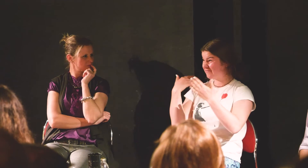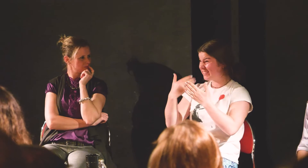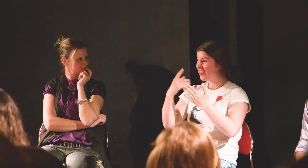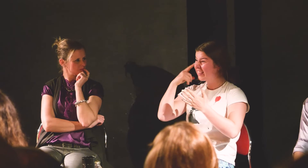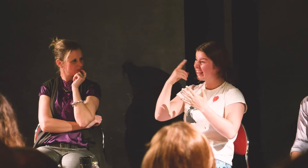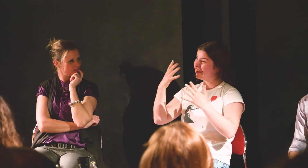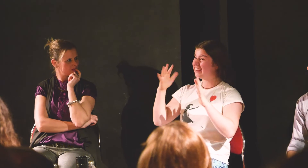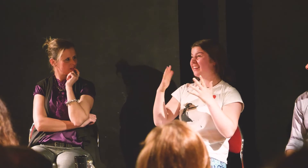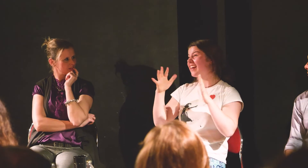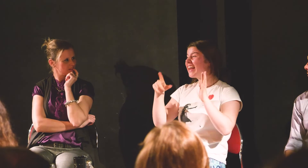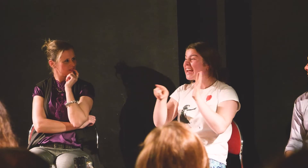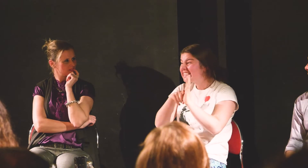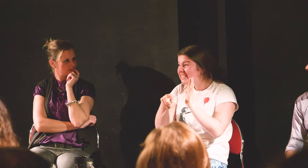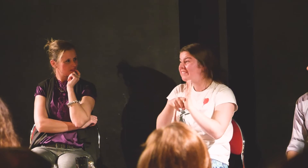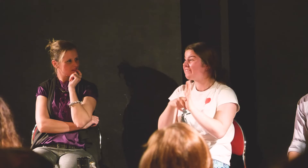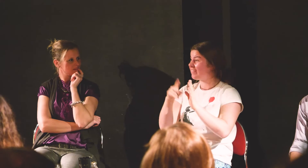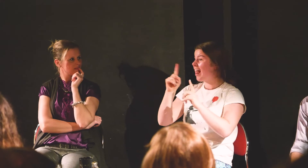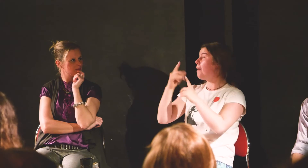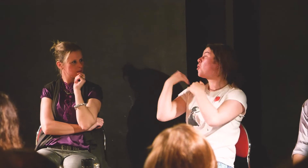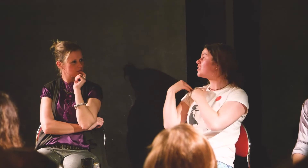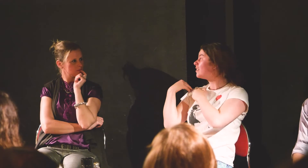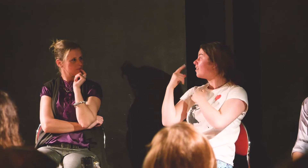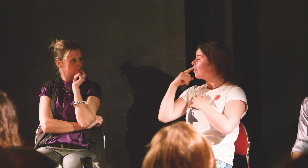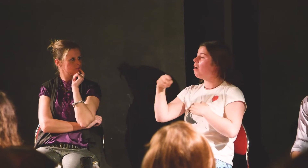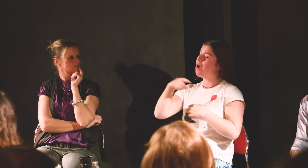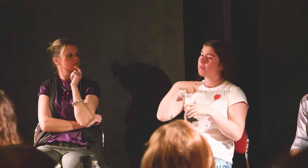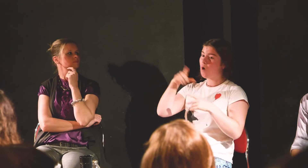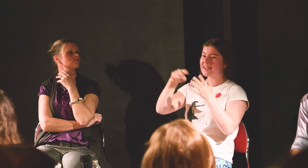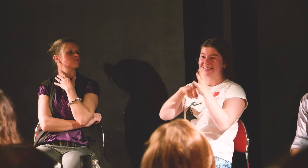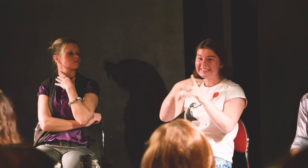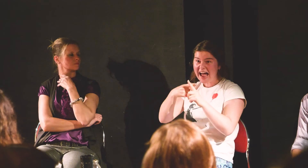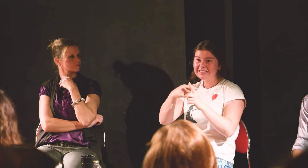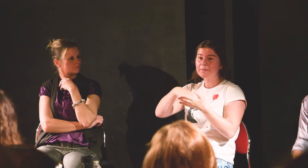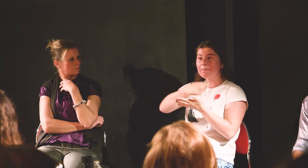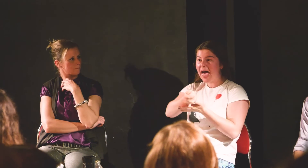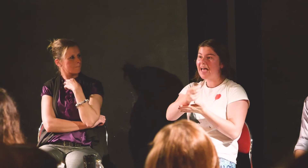Well, from my experience, I think negative things like